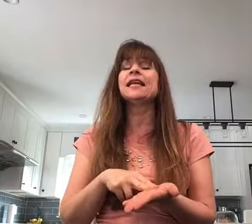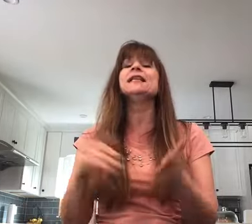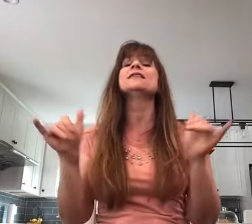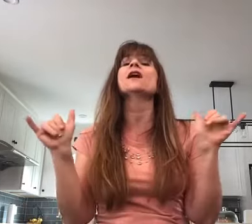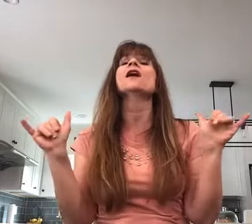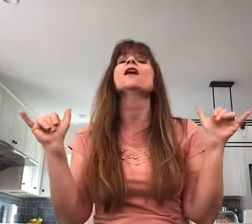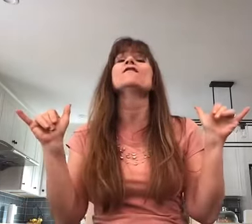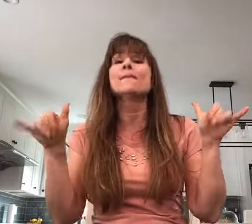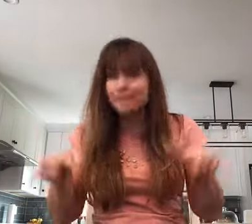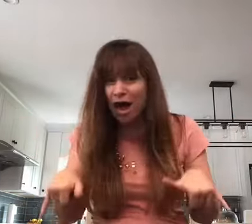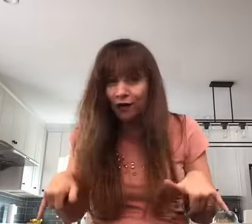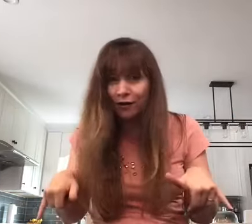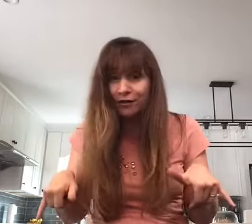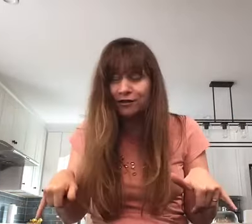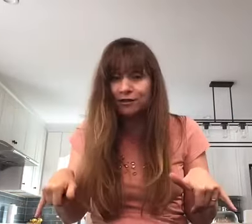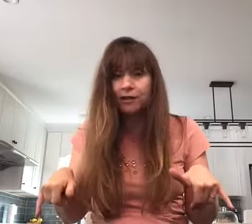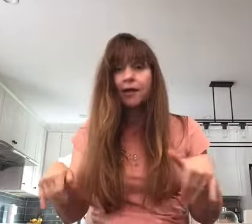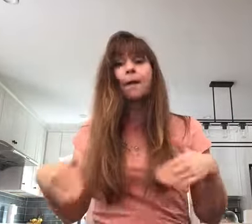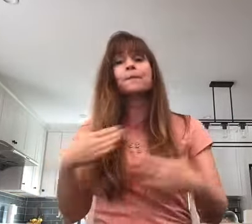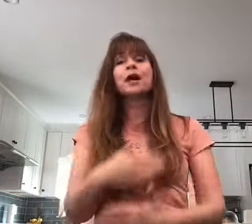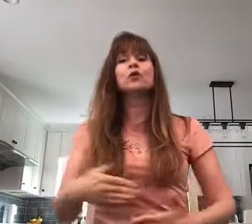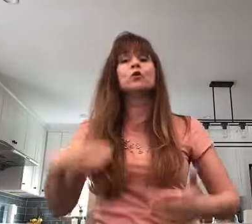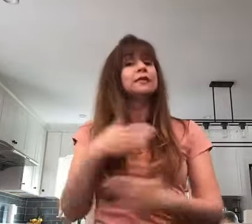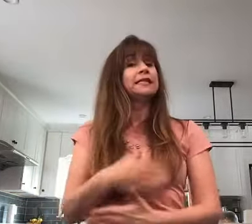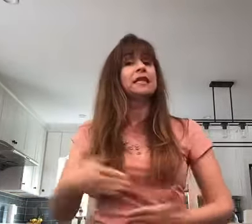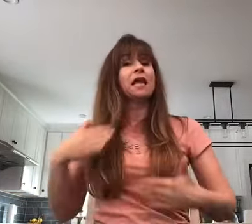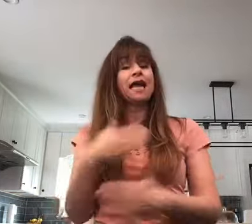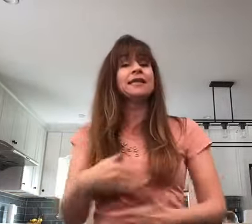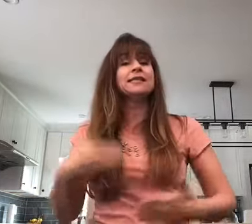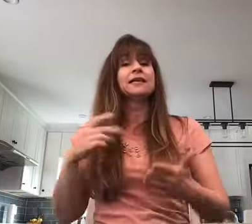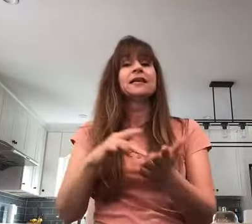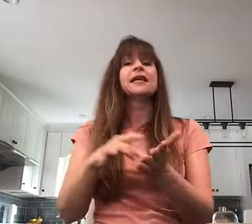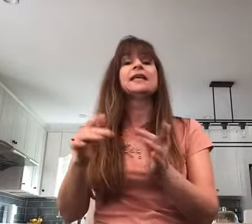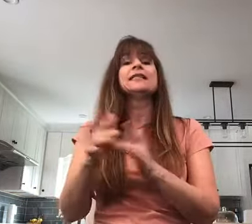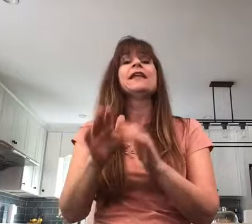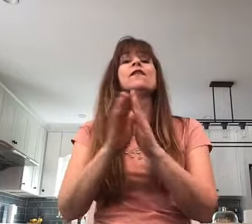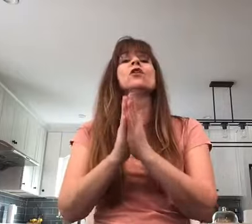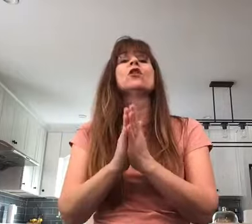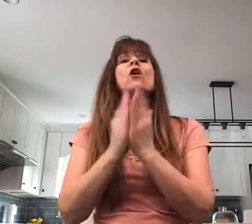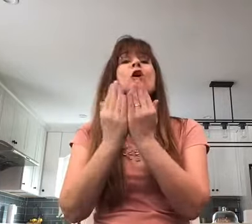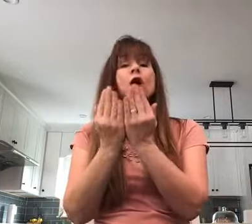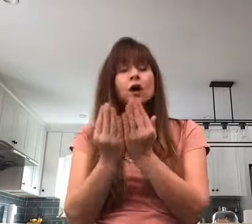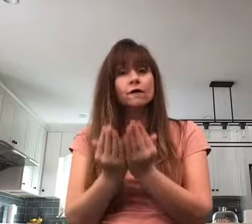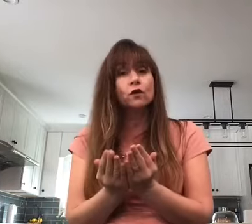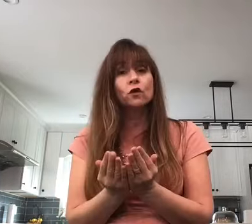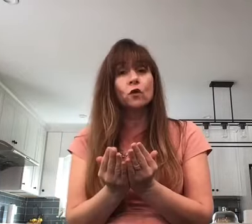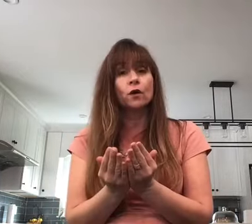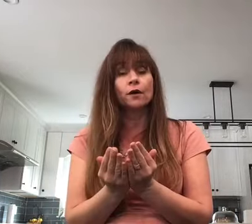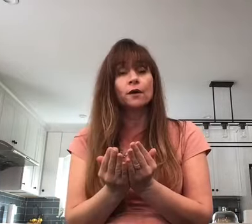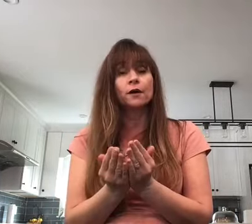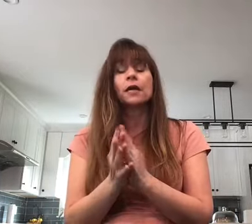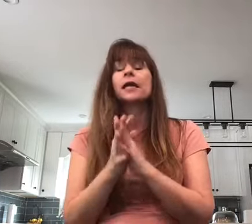seat of mockers, but whose delight is in the law of the Lord.